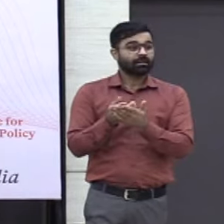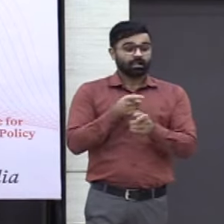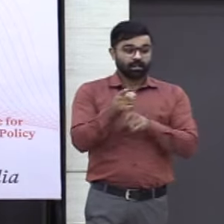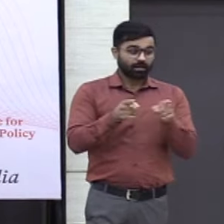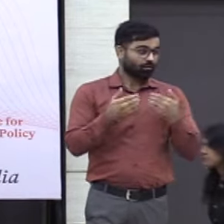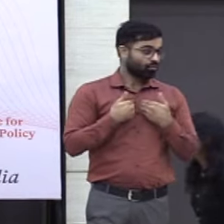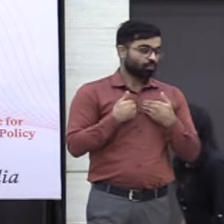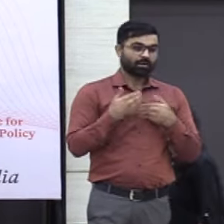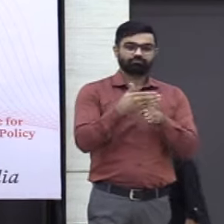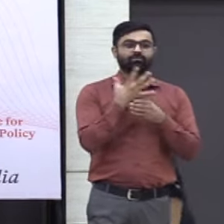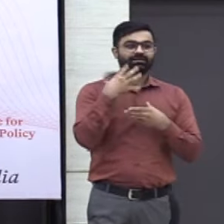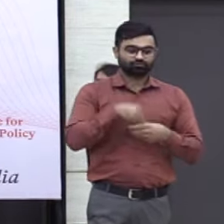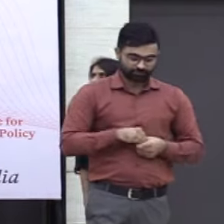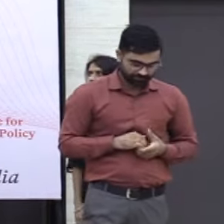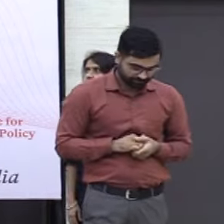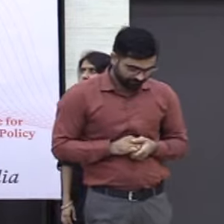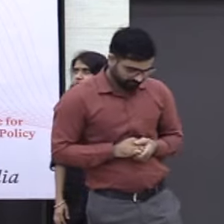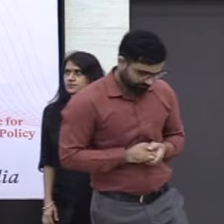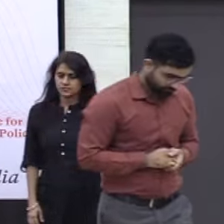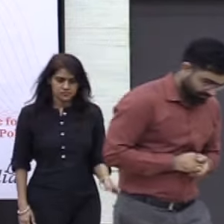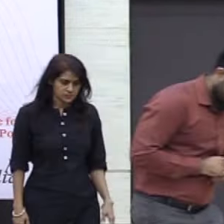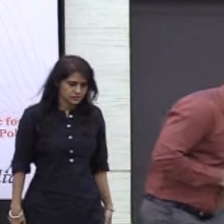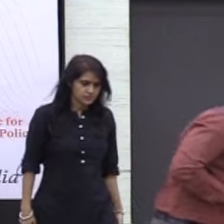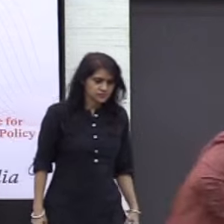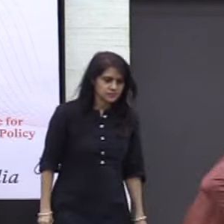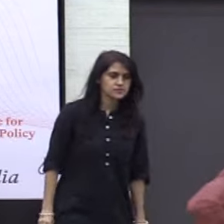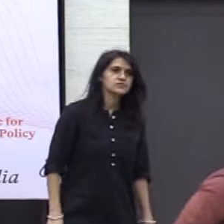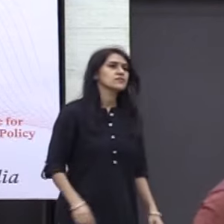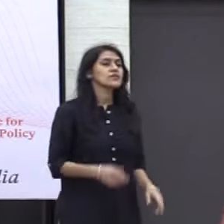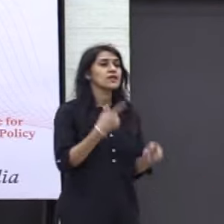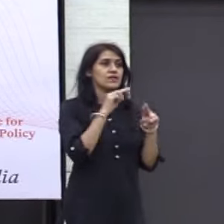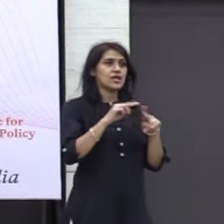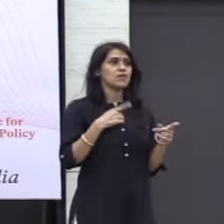Allegation is that I am also part of that. I will also be punished for 5 years.